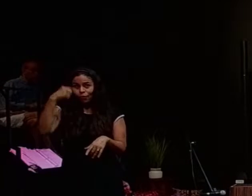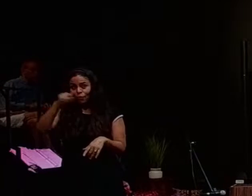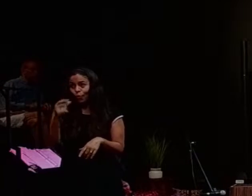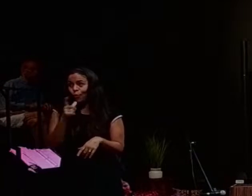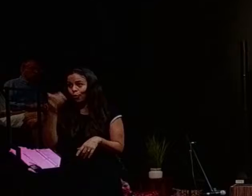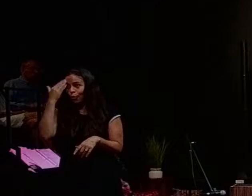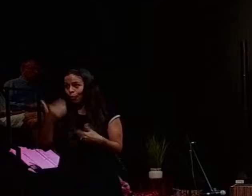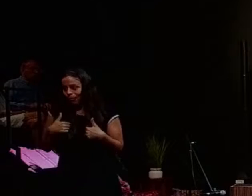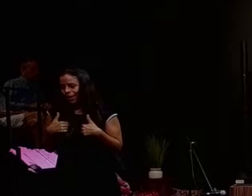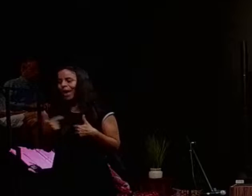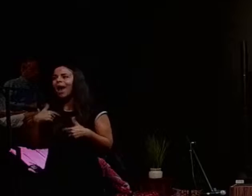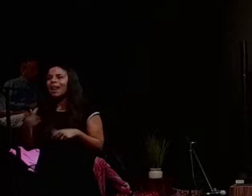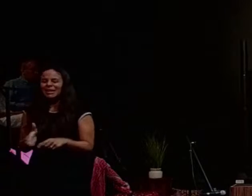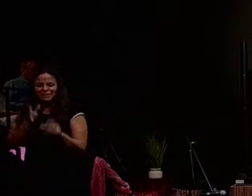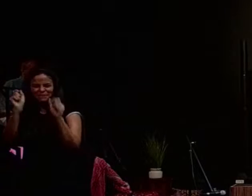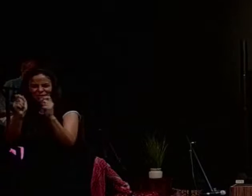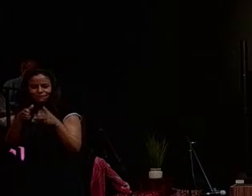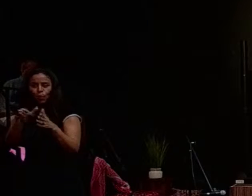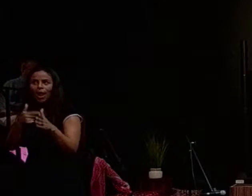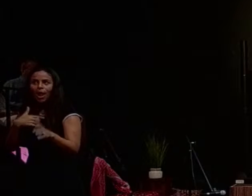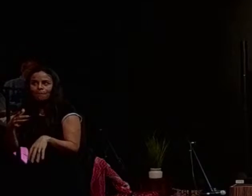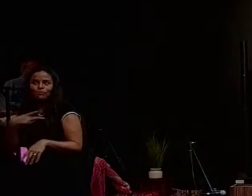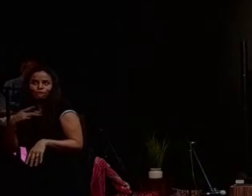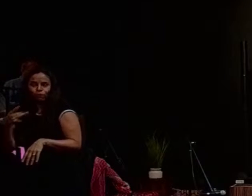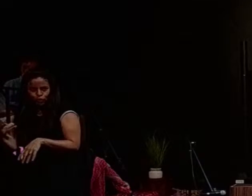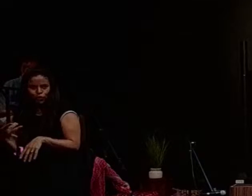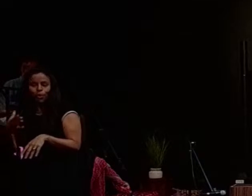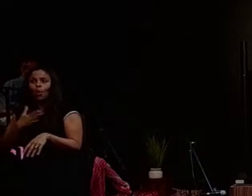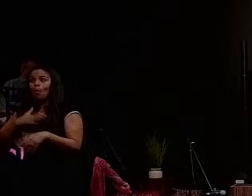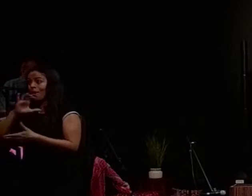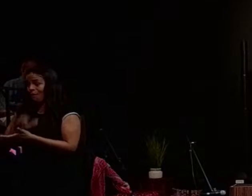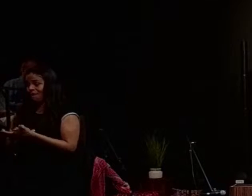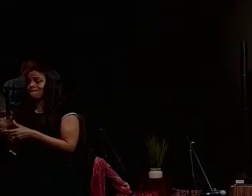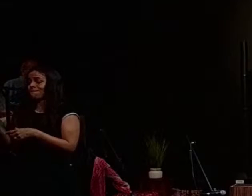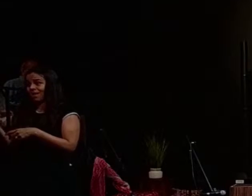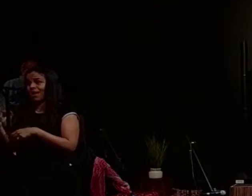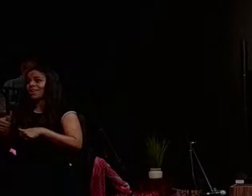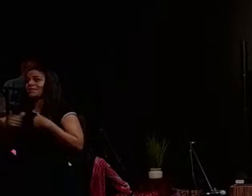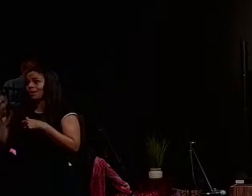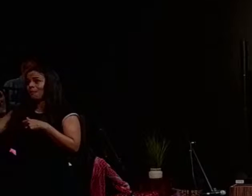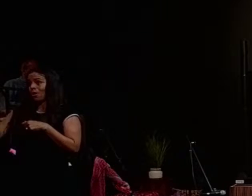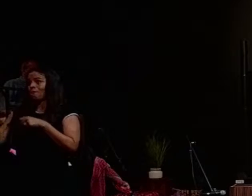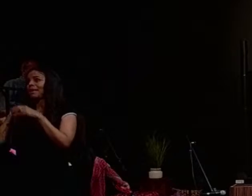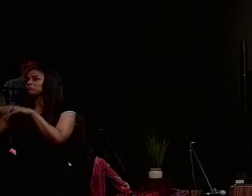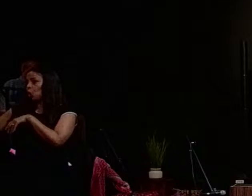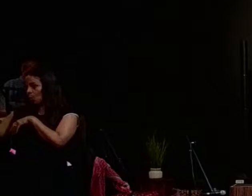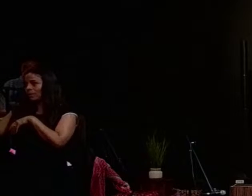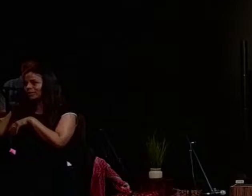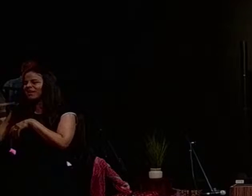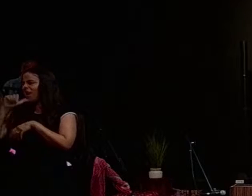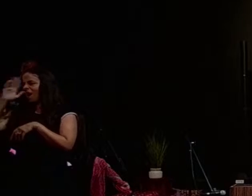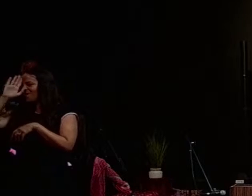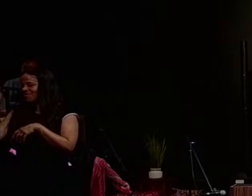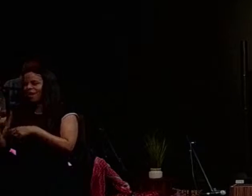I like things the same way, that's how I feel them. My wife and I are living in a apartment complex, and I never parked